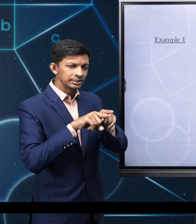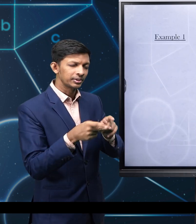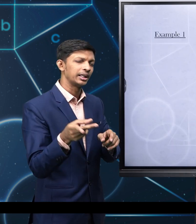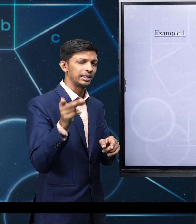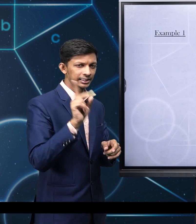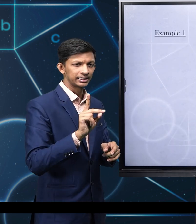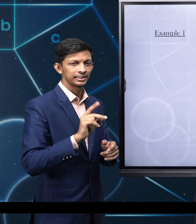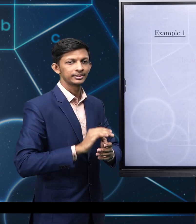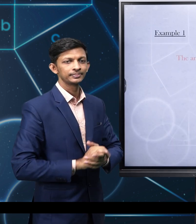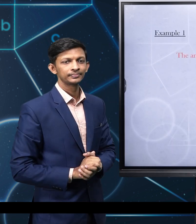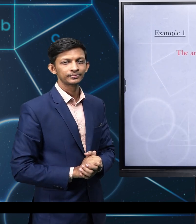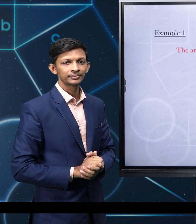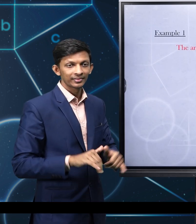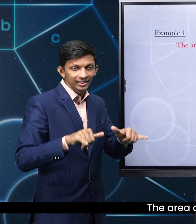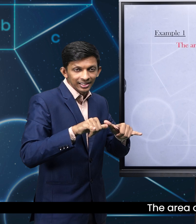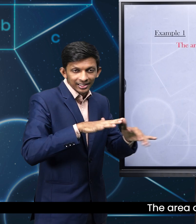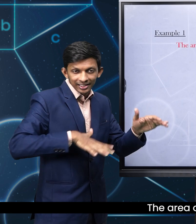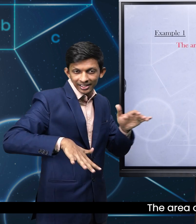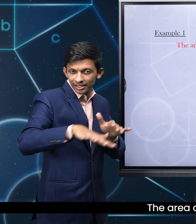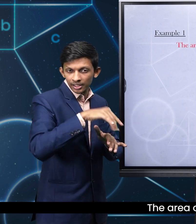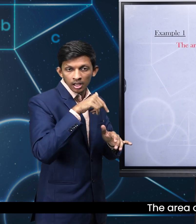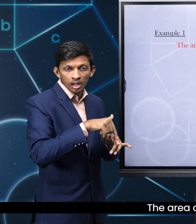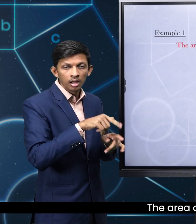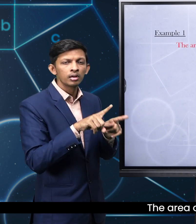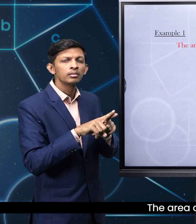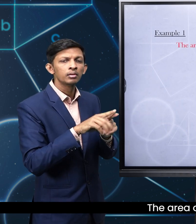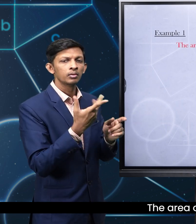Example: the area of a square field is